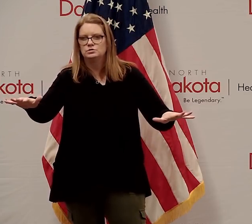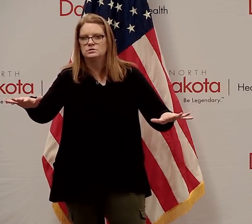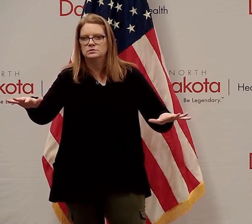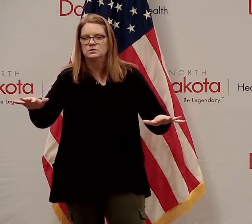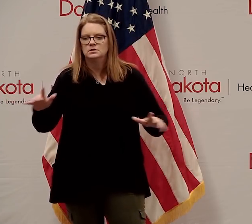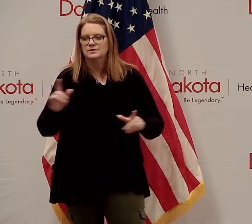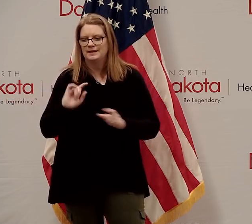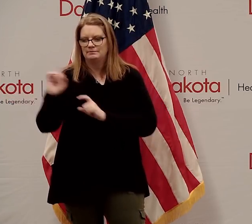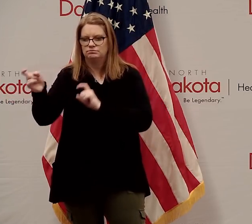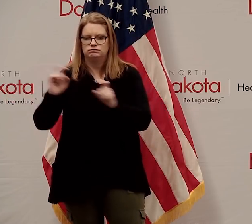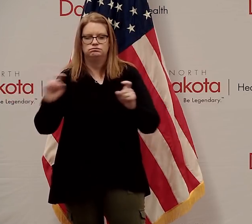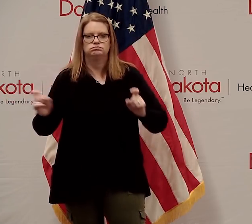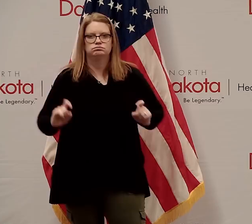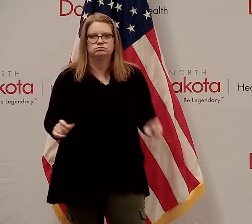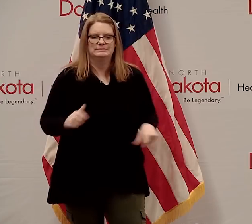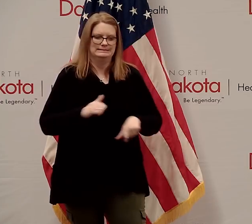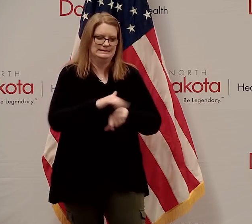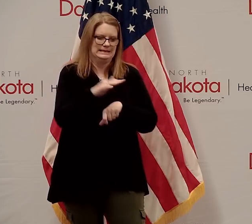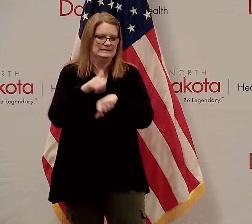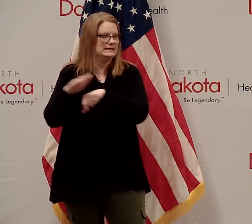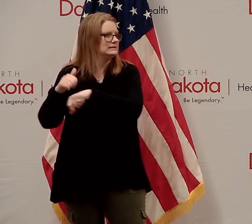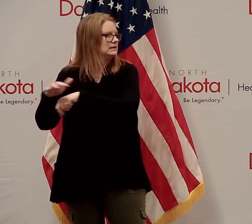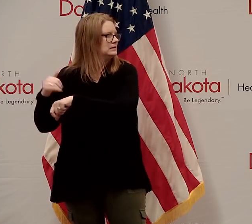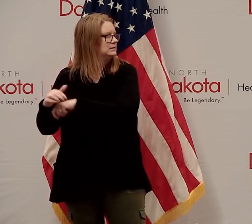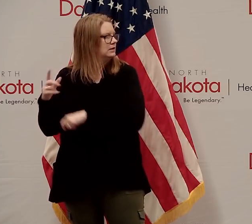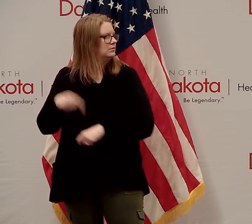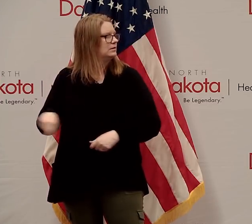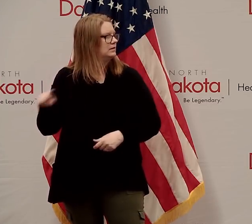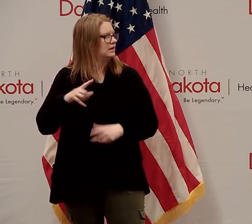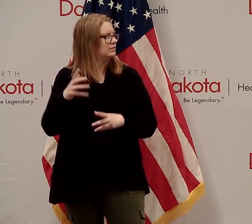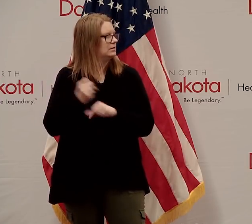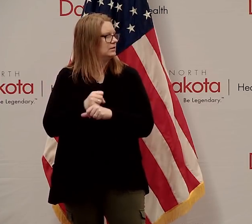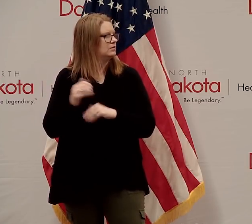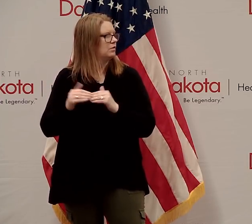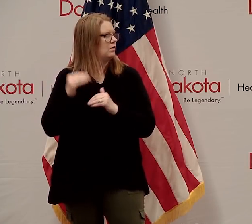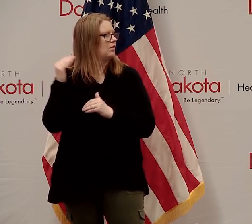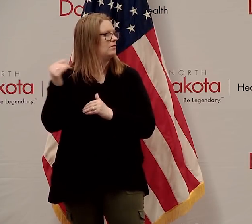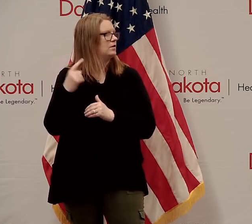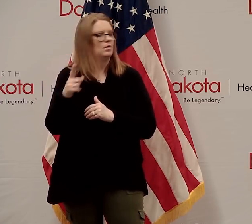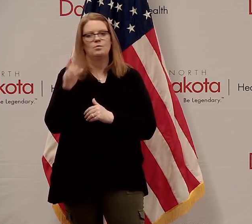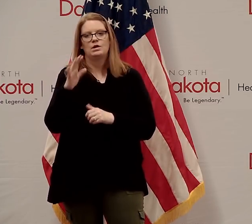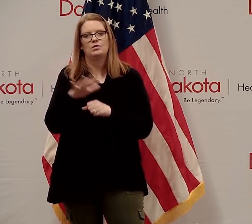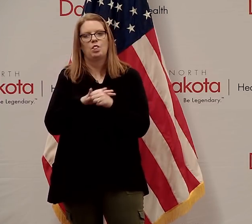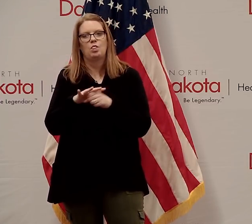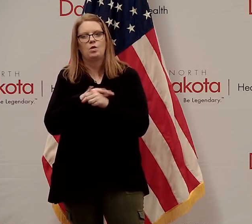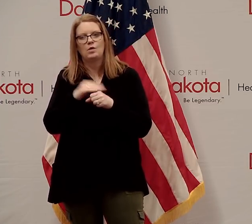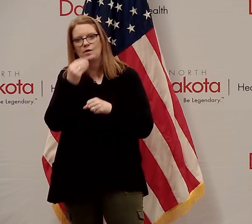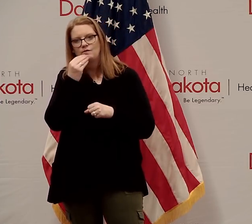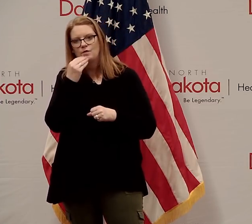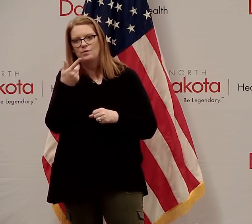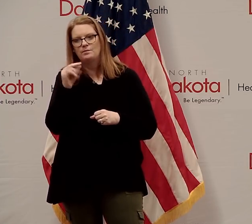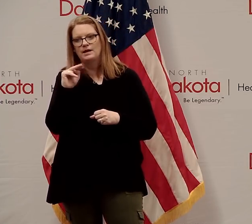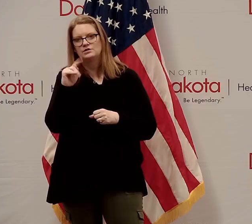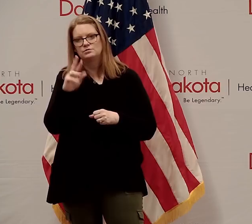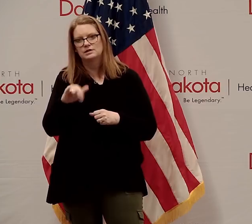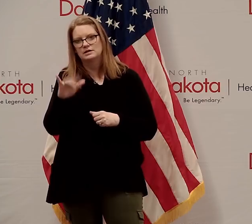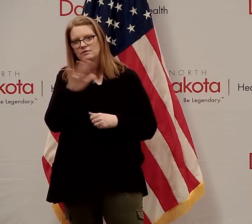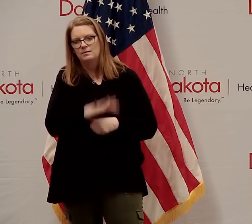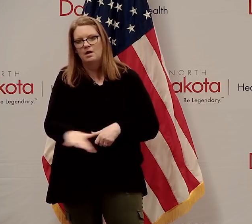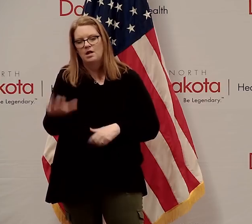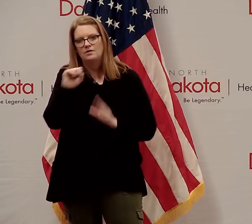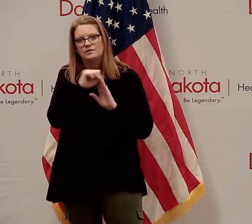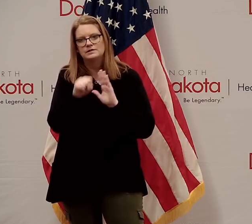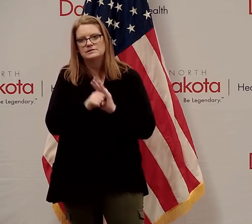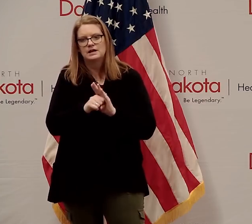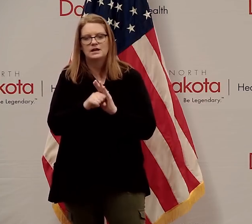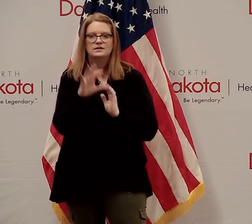and what they received will be distributed to over 100 local food pantries around the state. And of course, flour is made